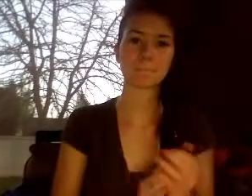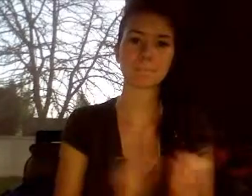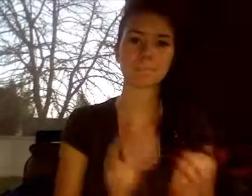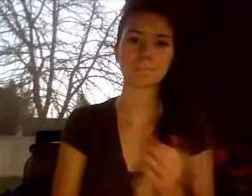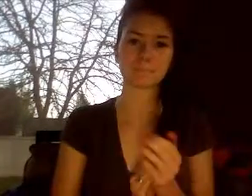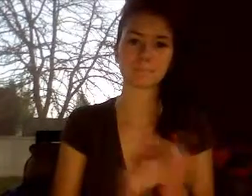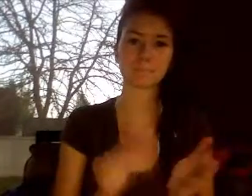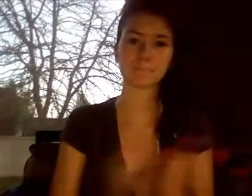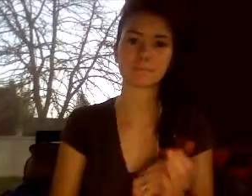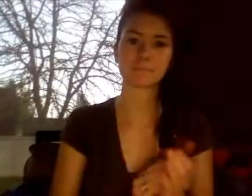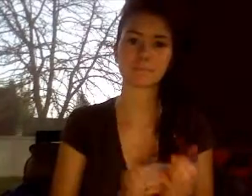24